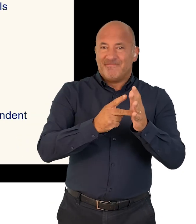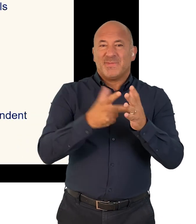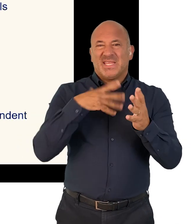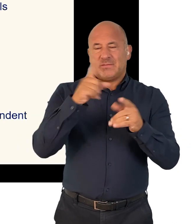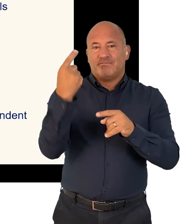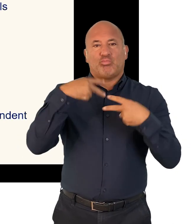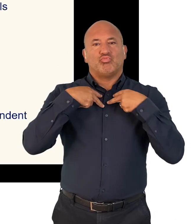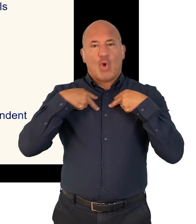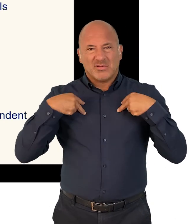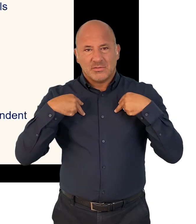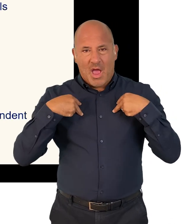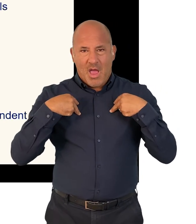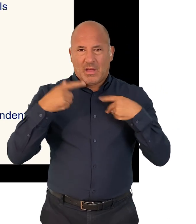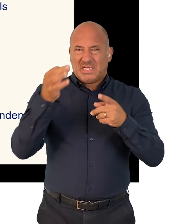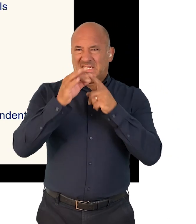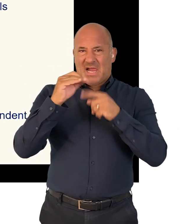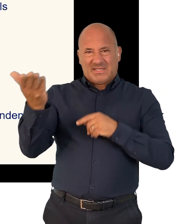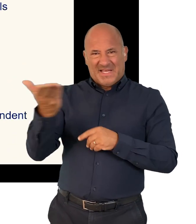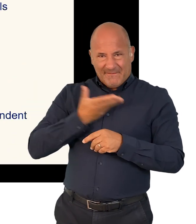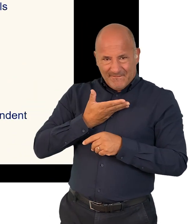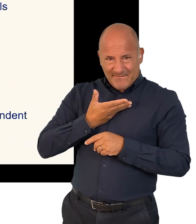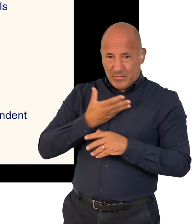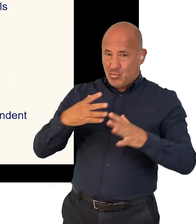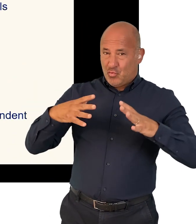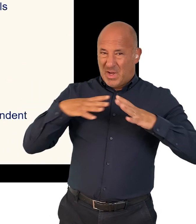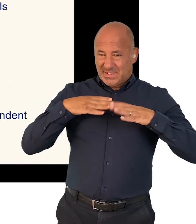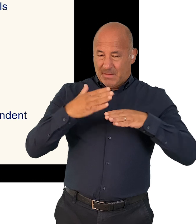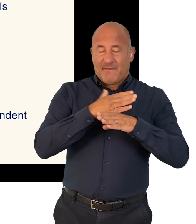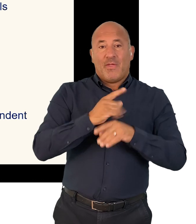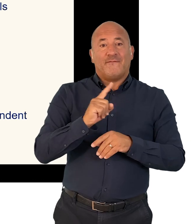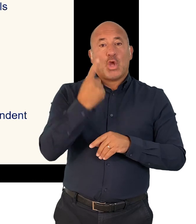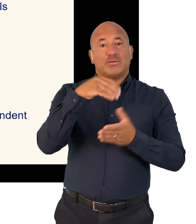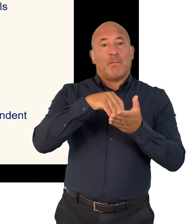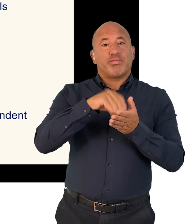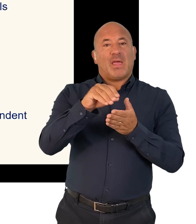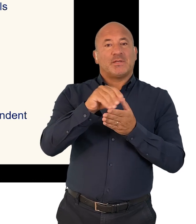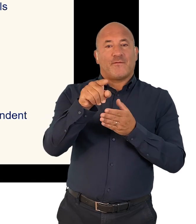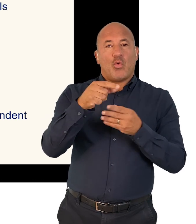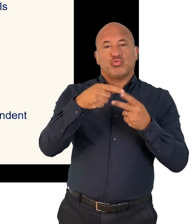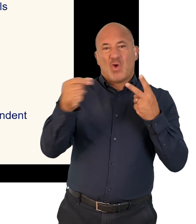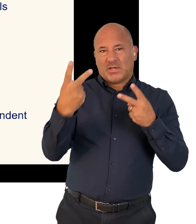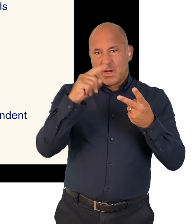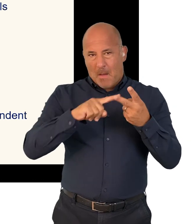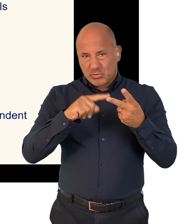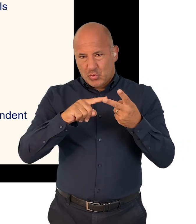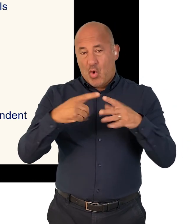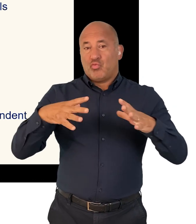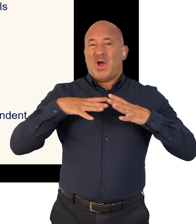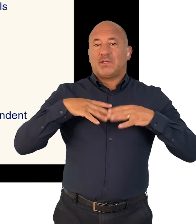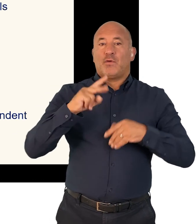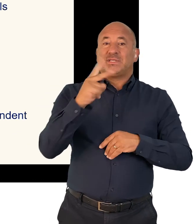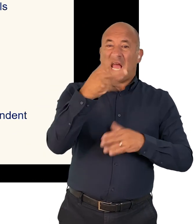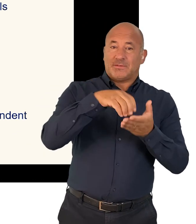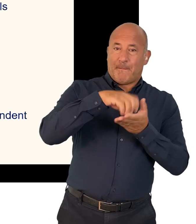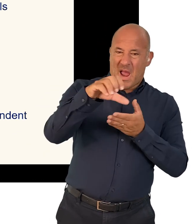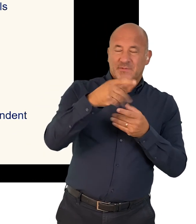instruct solicitors and send us their details, and this must be in place by initial payment for Strand 2 and by second payment for